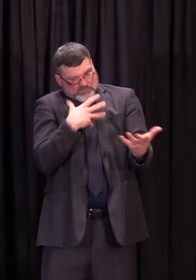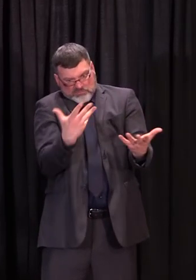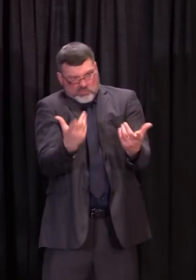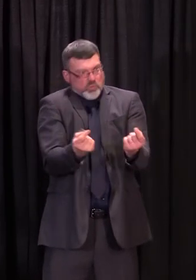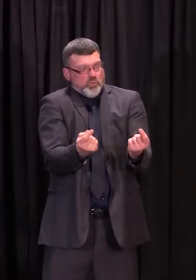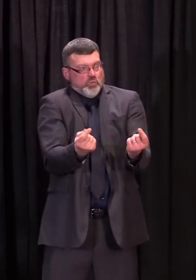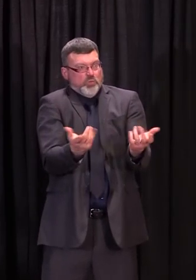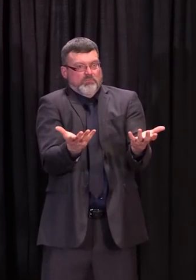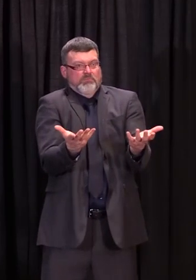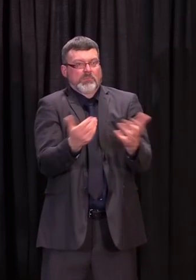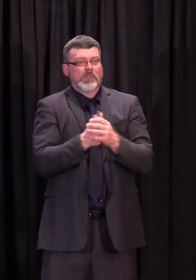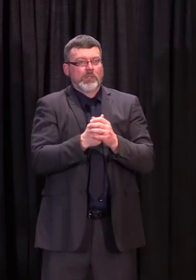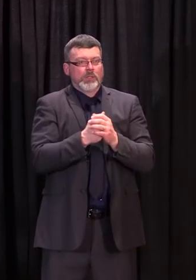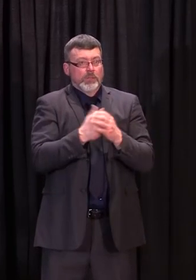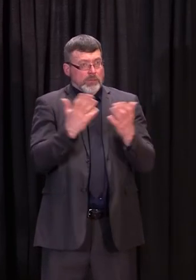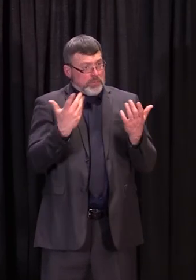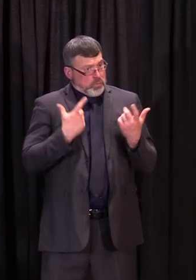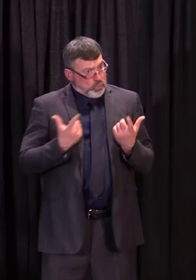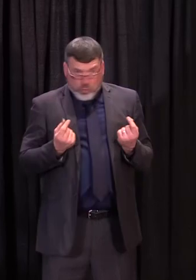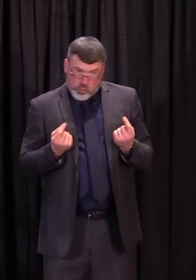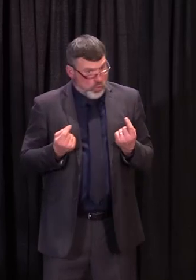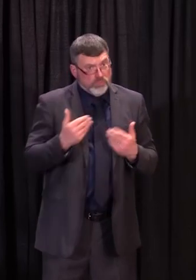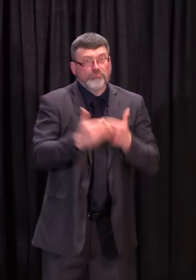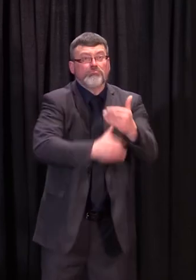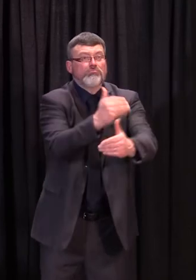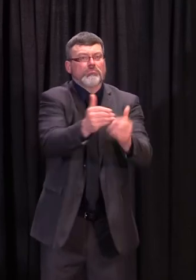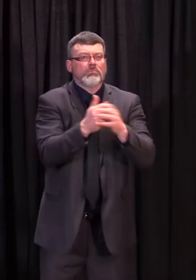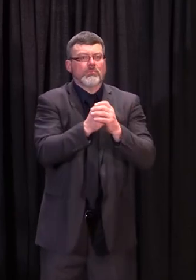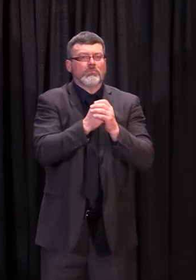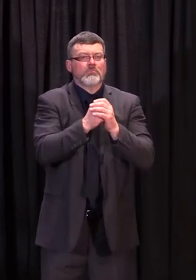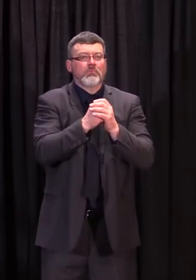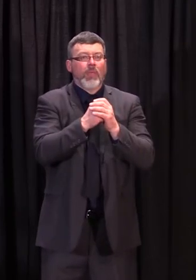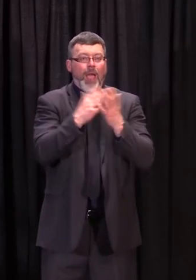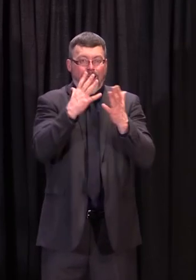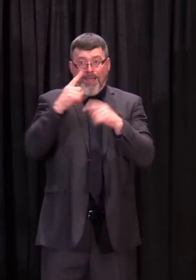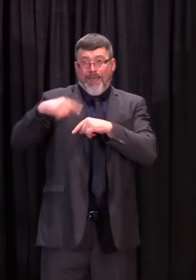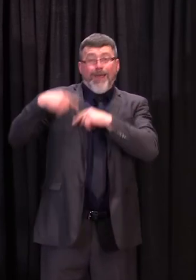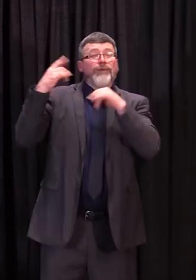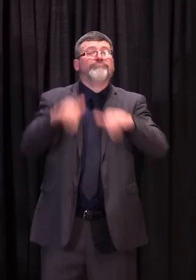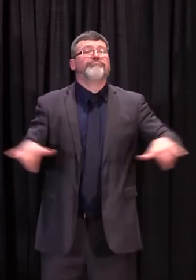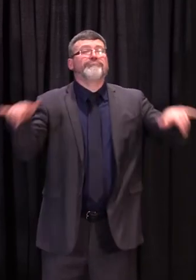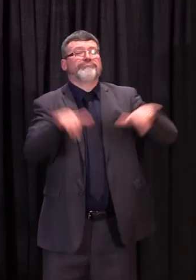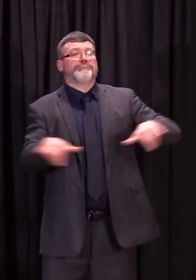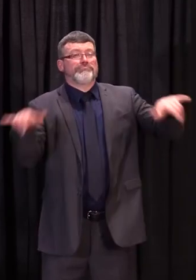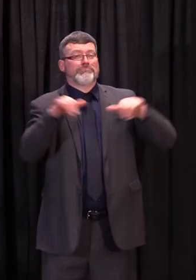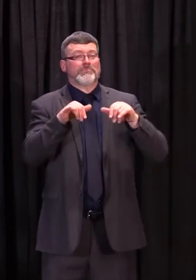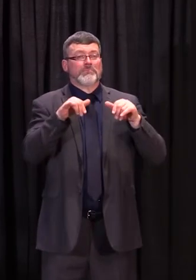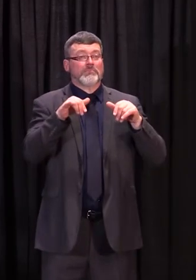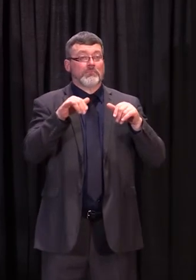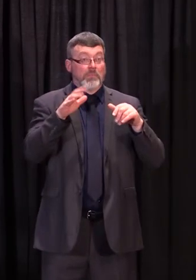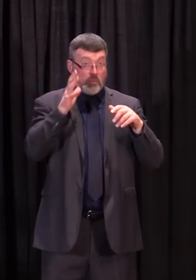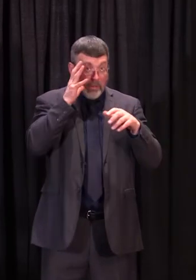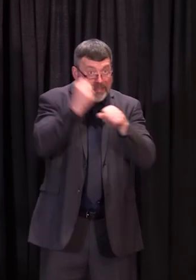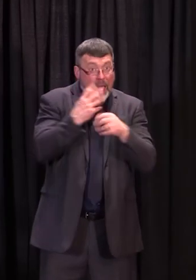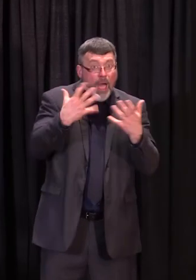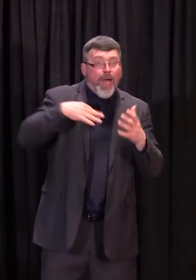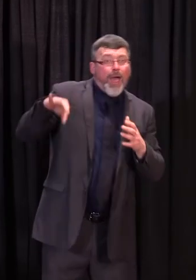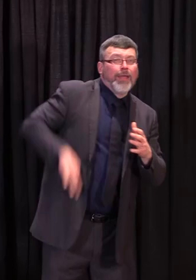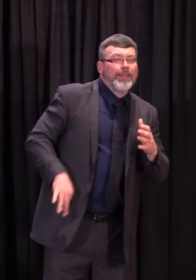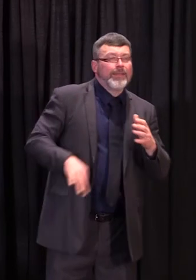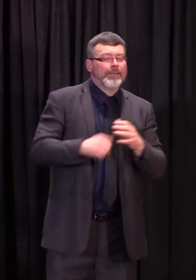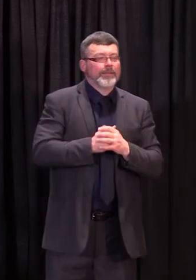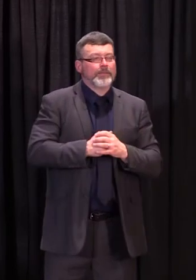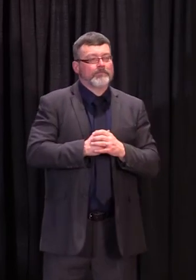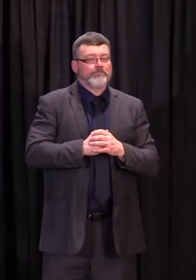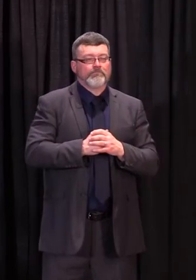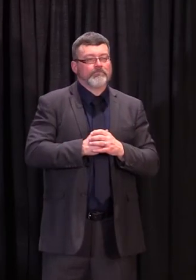Will we do what we've always done and keep getting what we've been getting? Or will we embrace